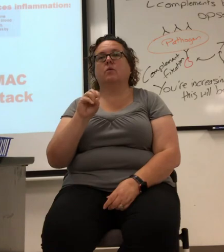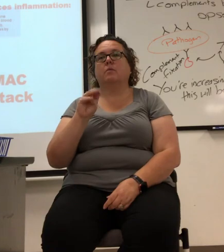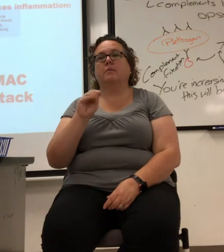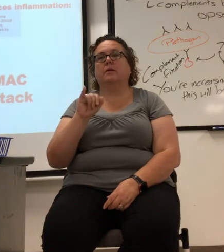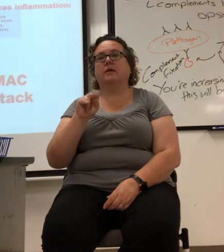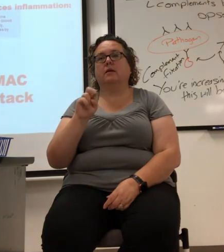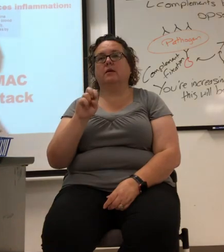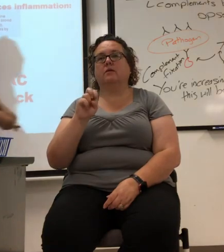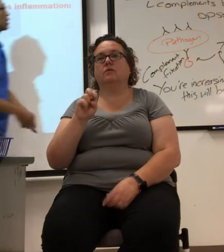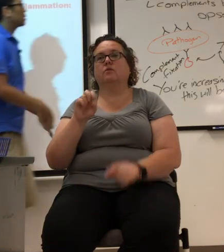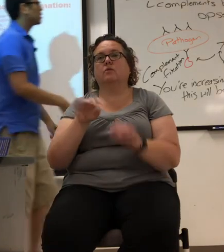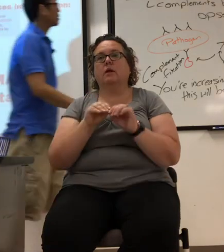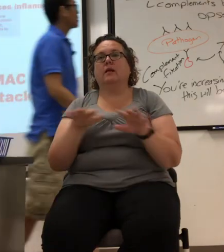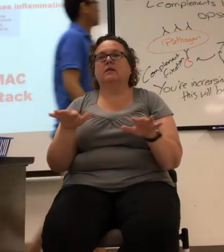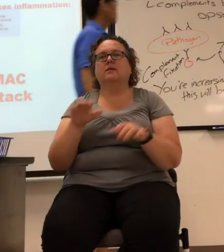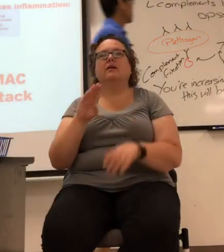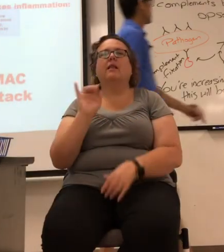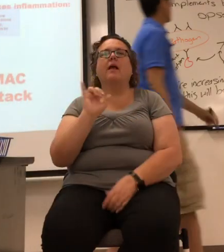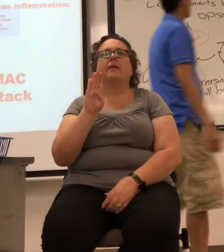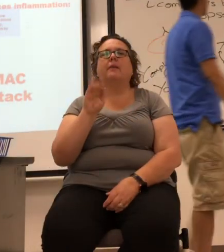basophils.